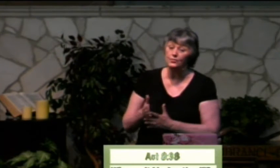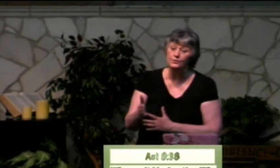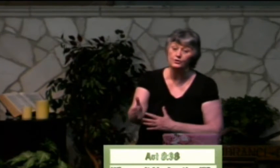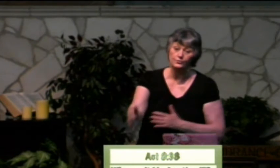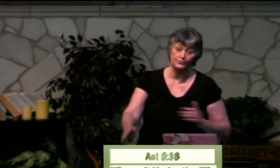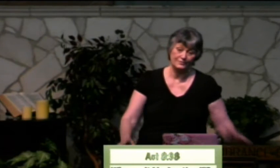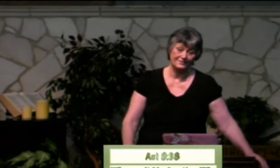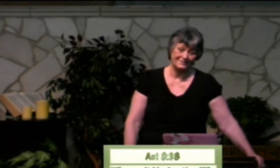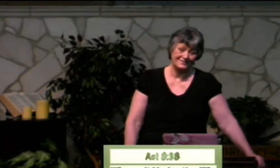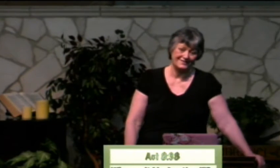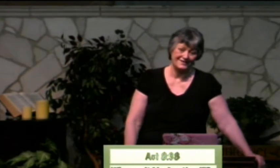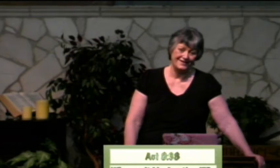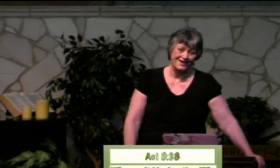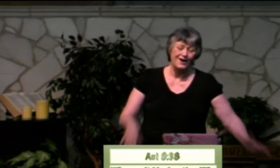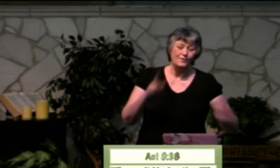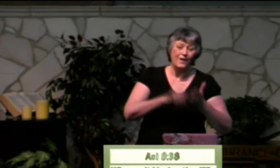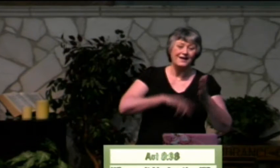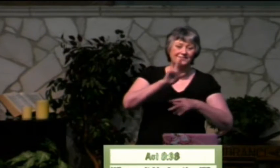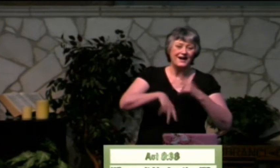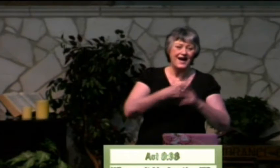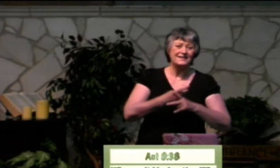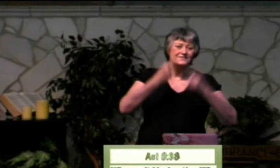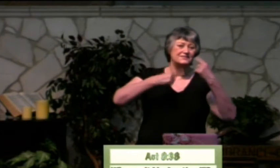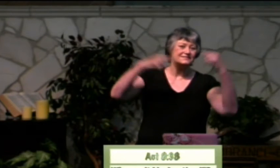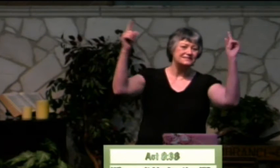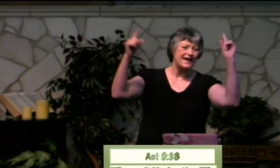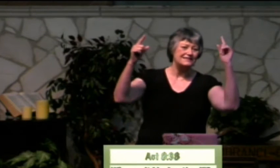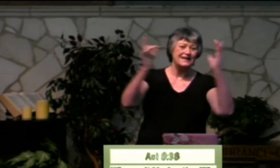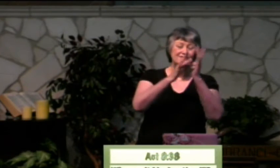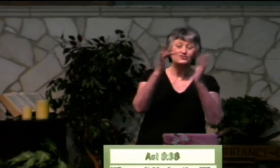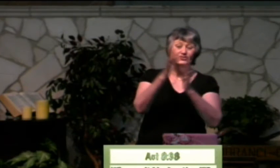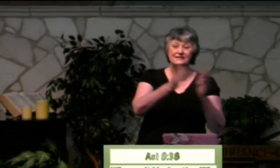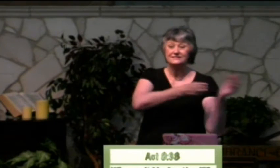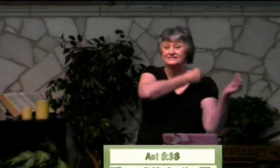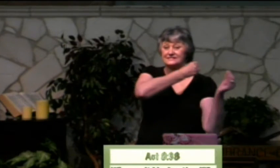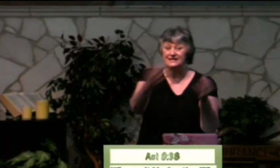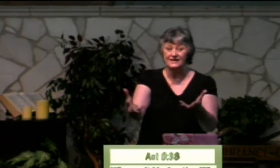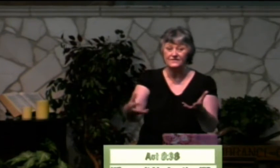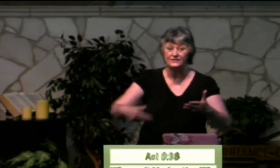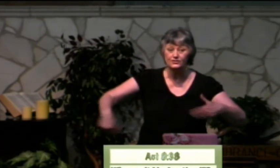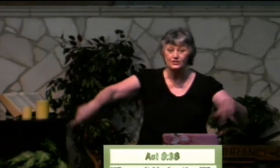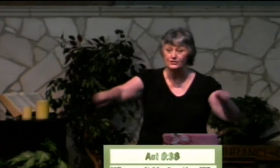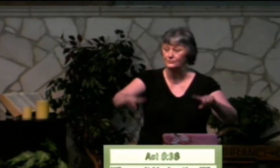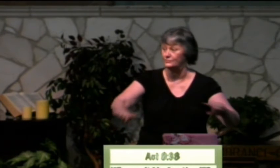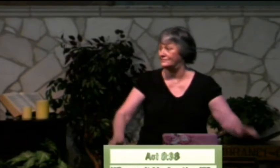through? What kind of success has Jesus given you?